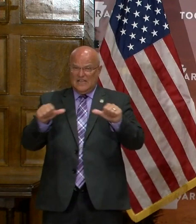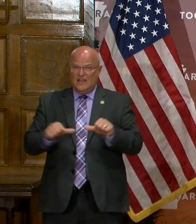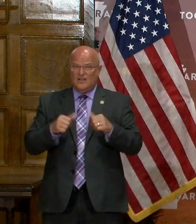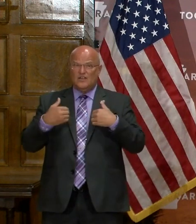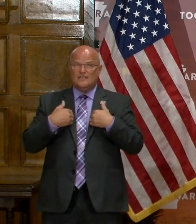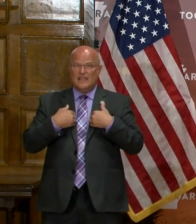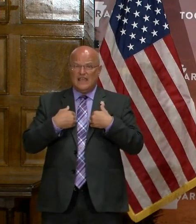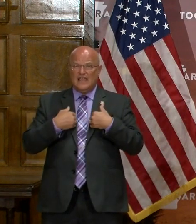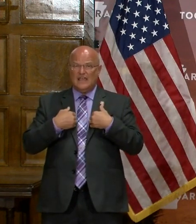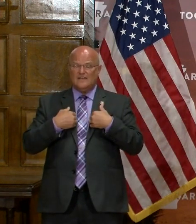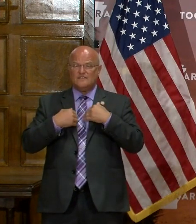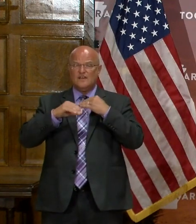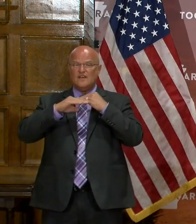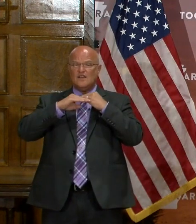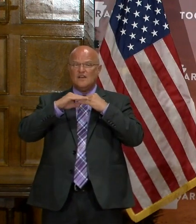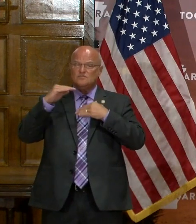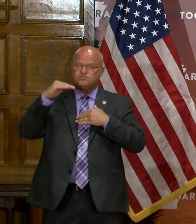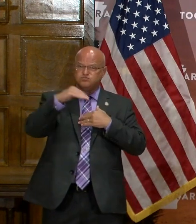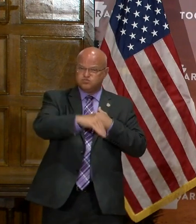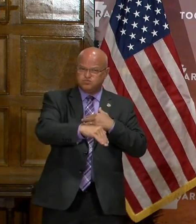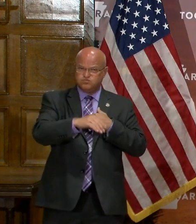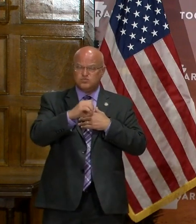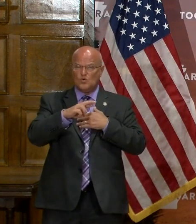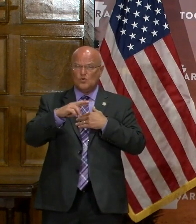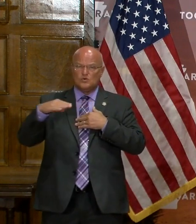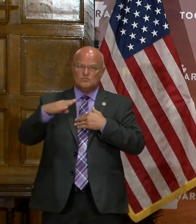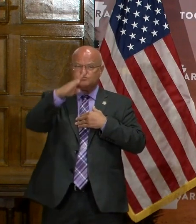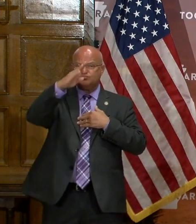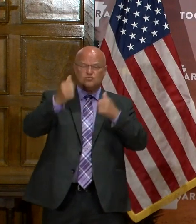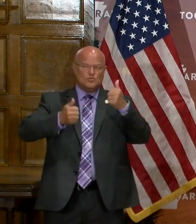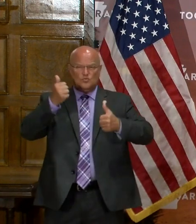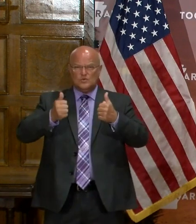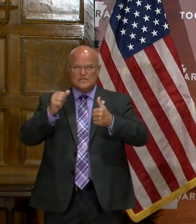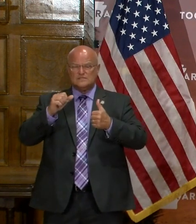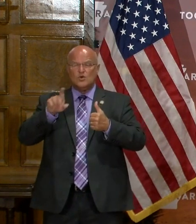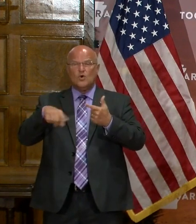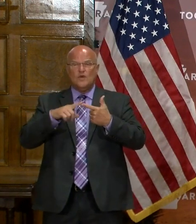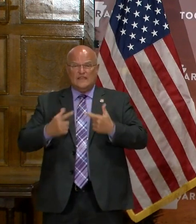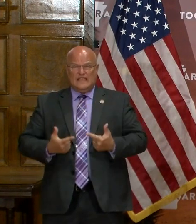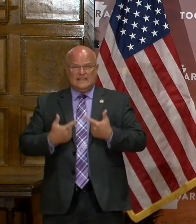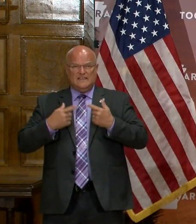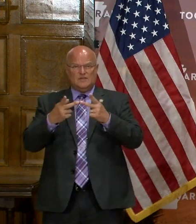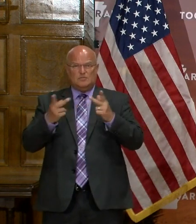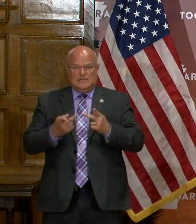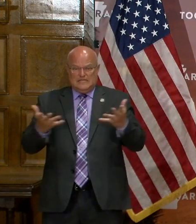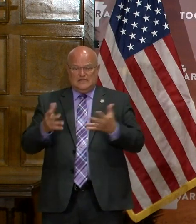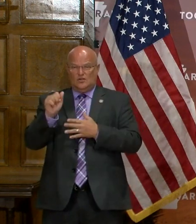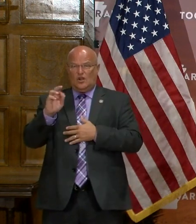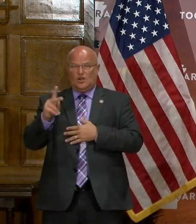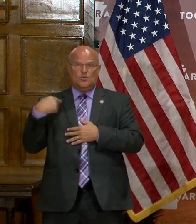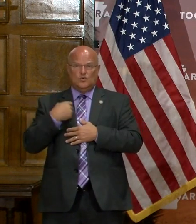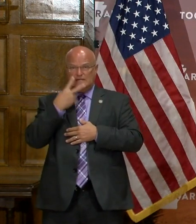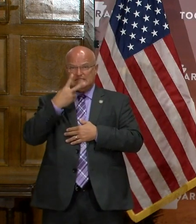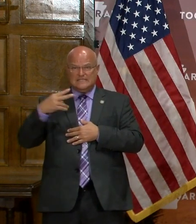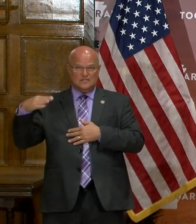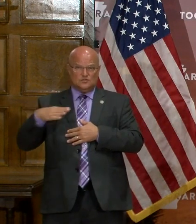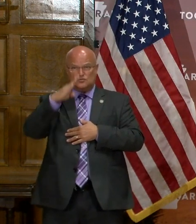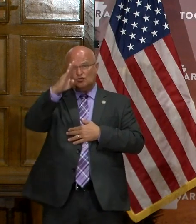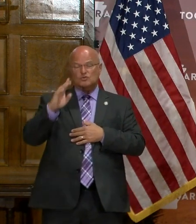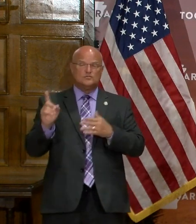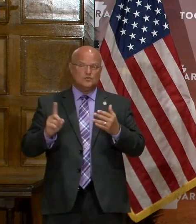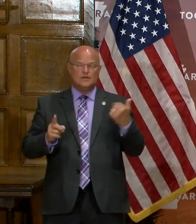have flattened the curve or have reduced COVID-19 cases, or do they live in a place like here in Arkansas where we're seeing a